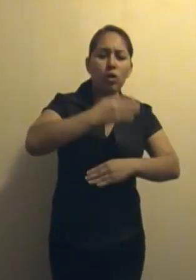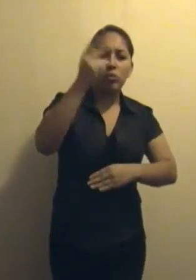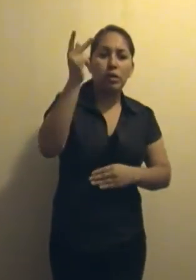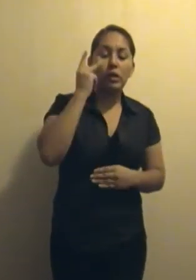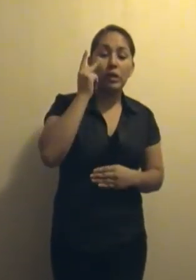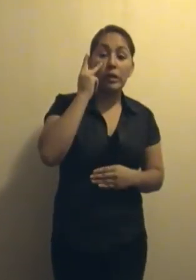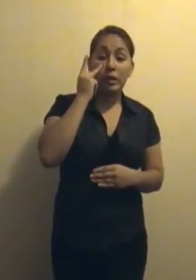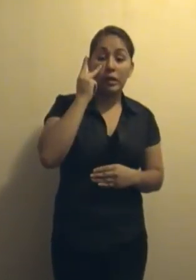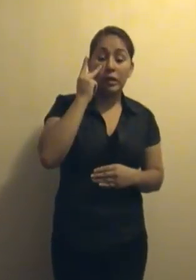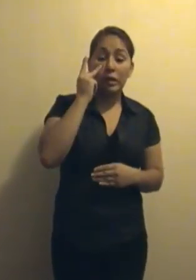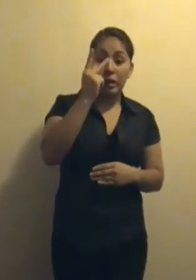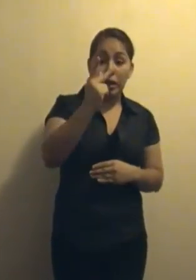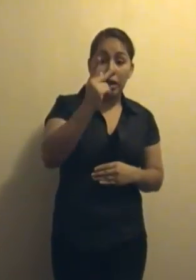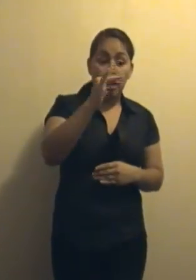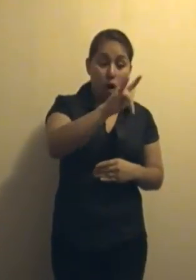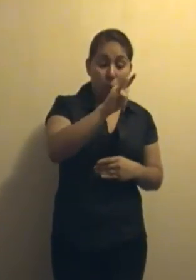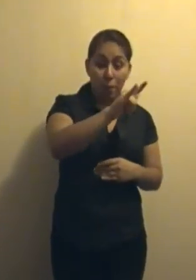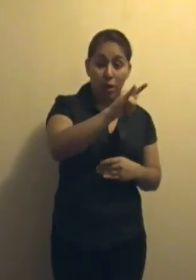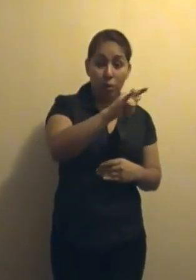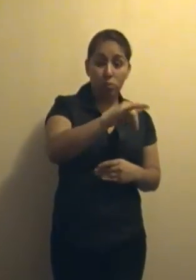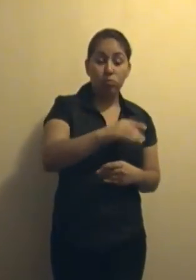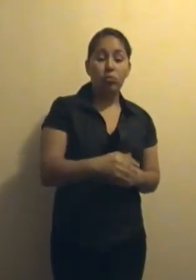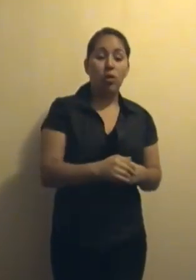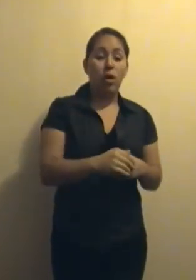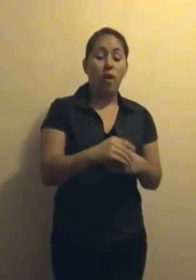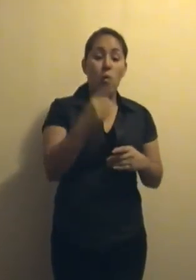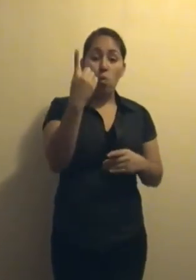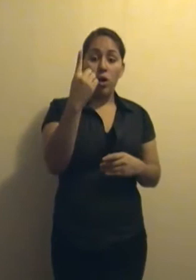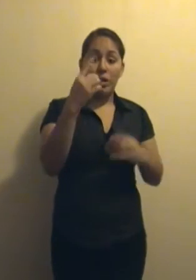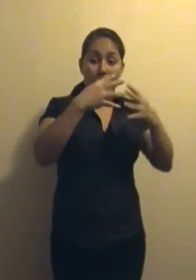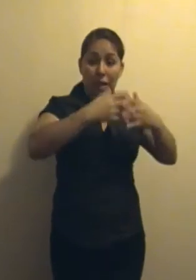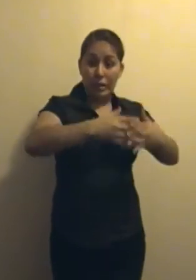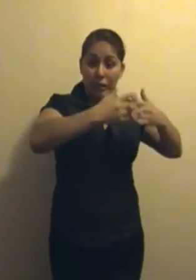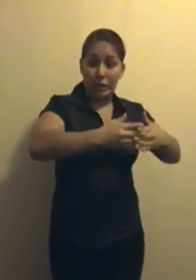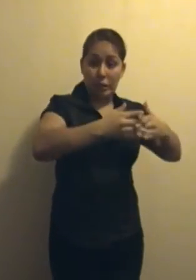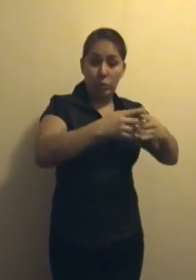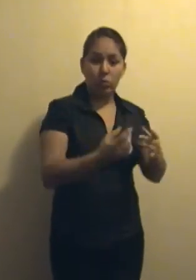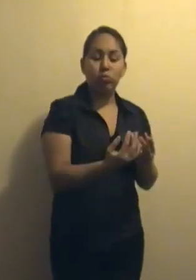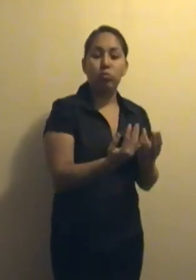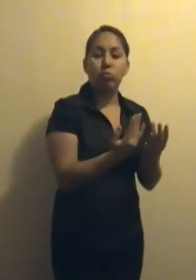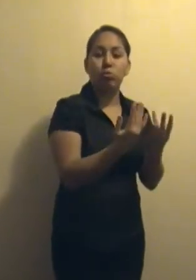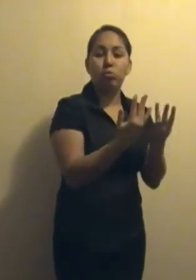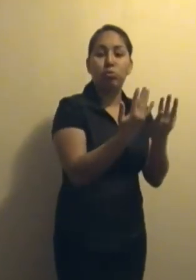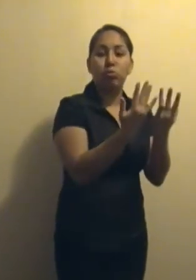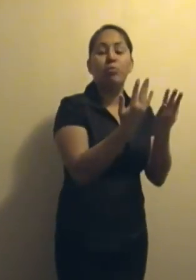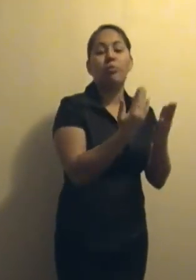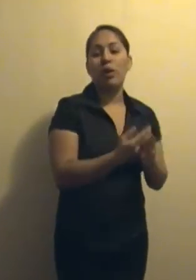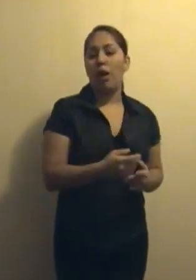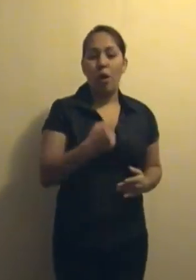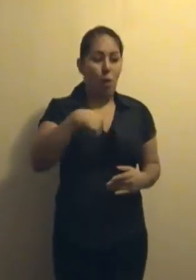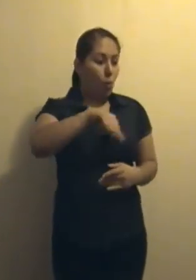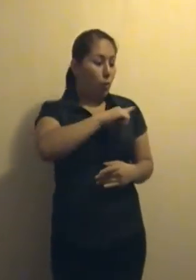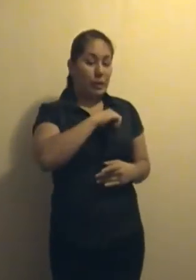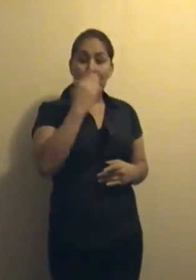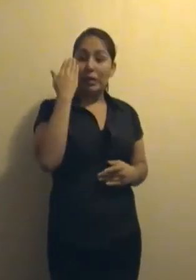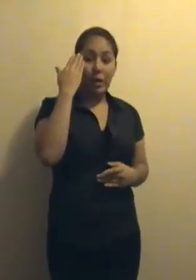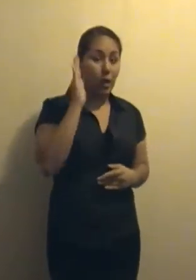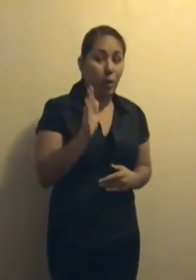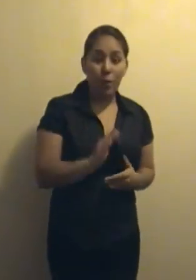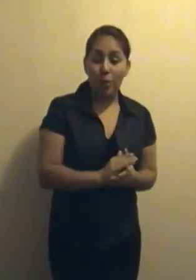engines, the right engine, was on fire. And of course none of us had known this the whole time, and several of the passengers immediately got